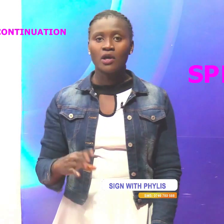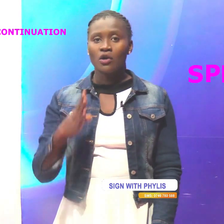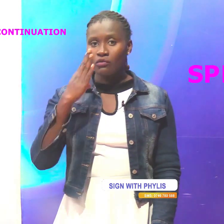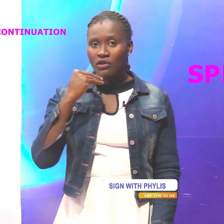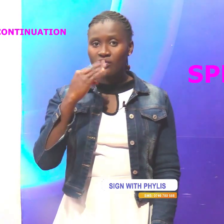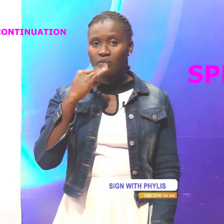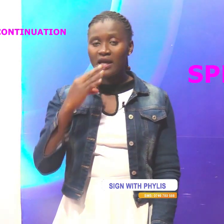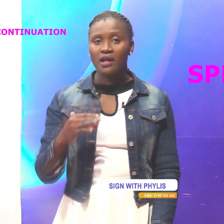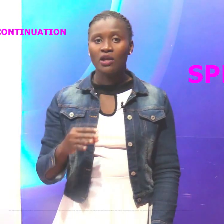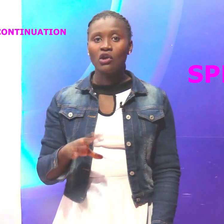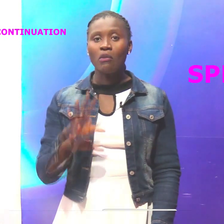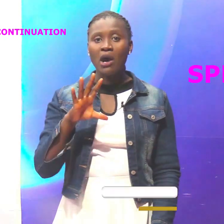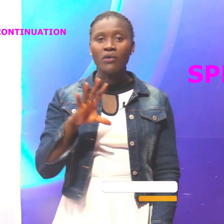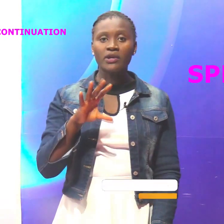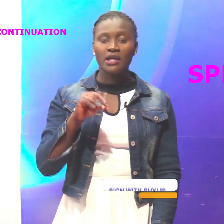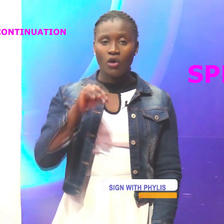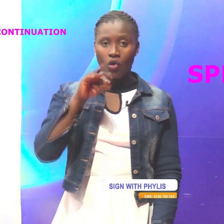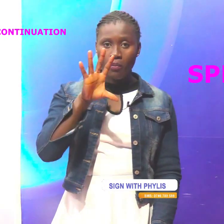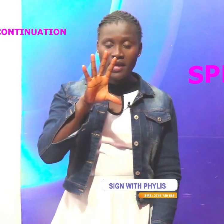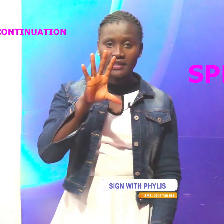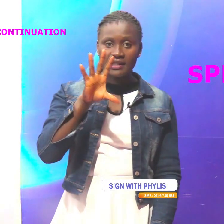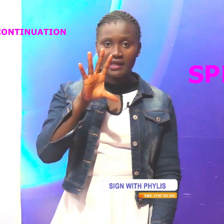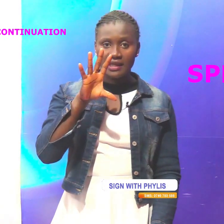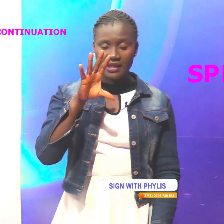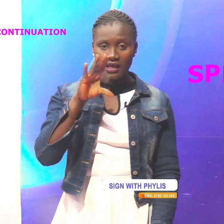When you speak, your mouth opens